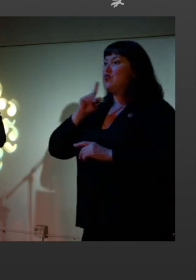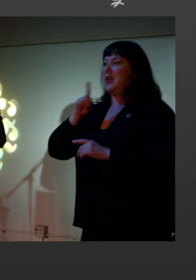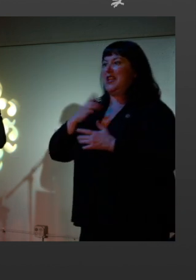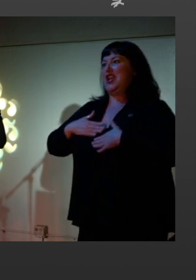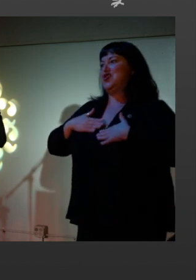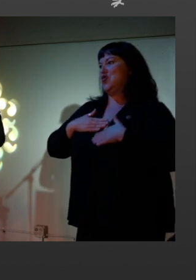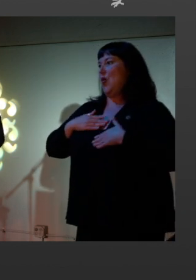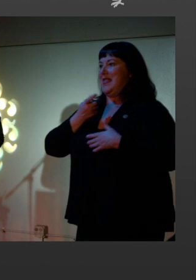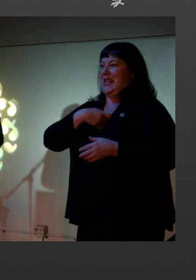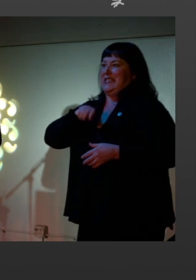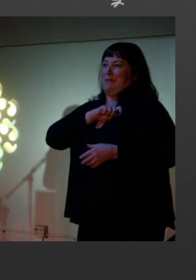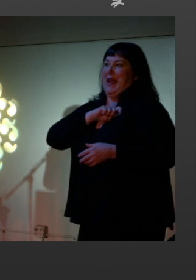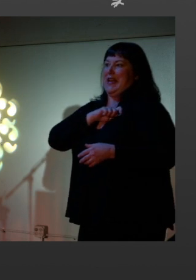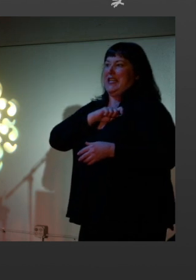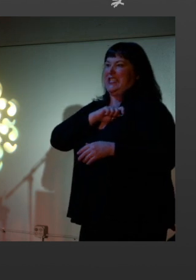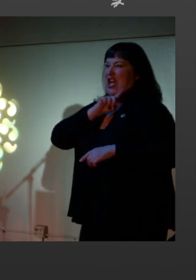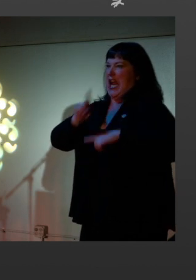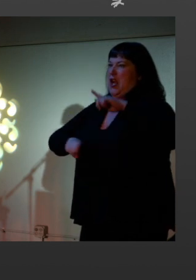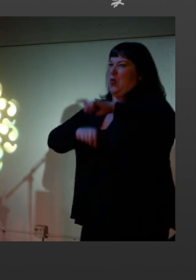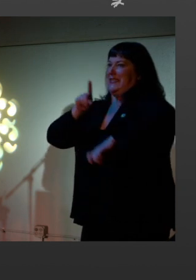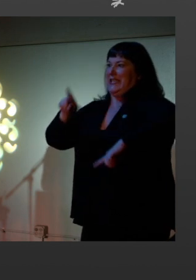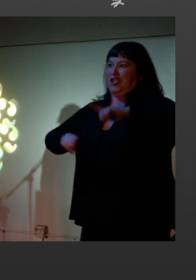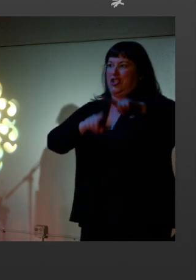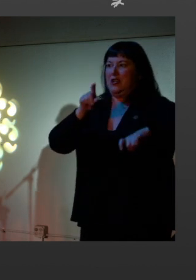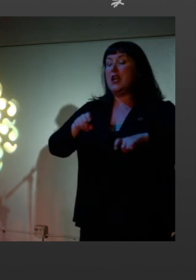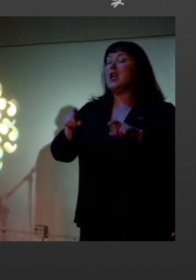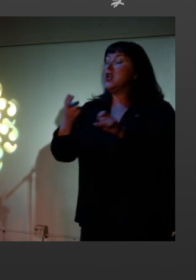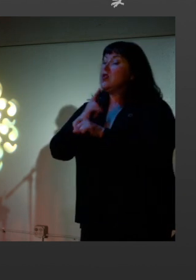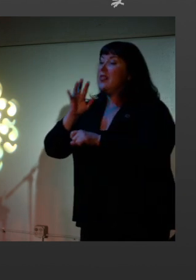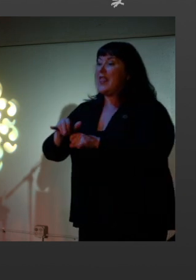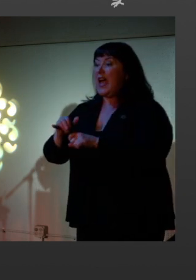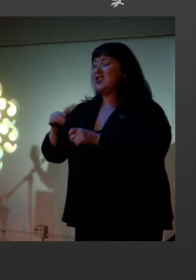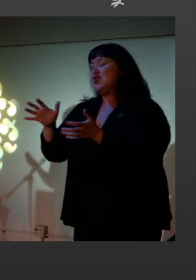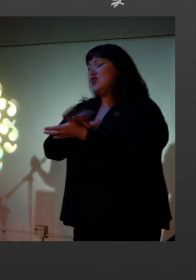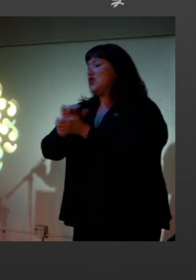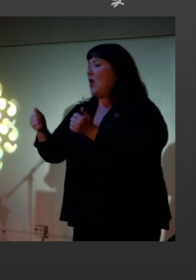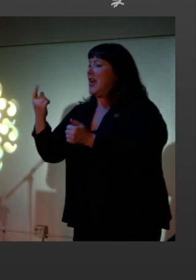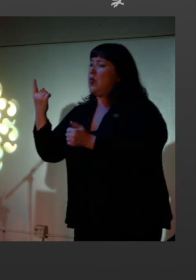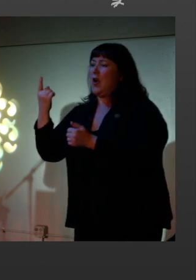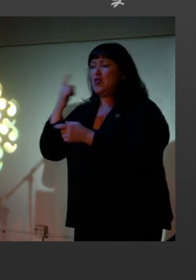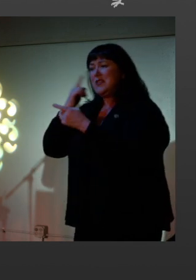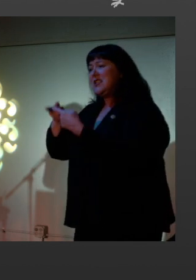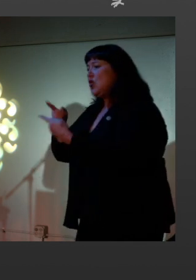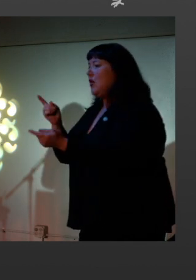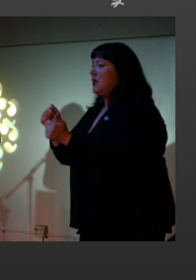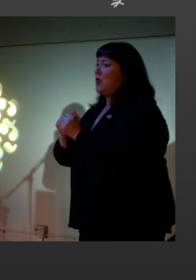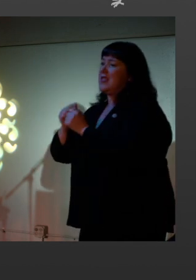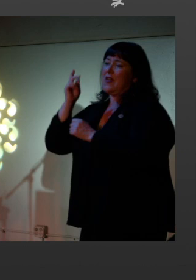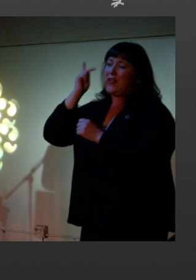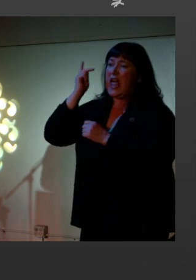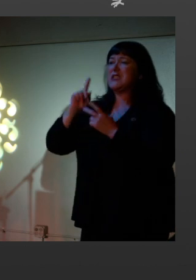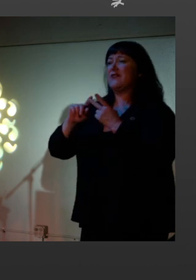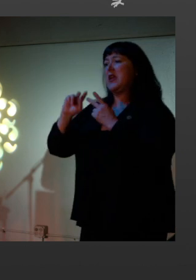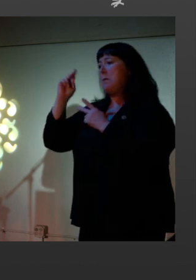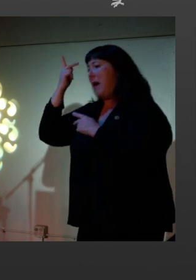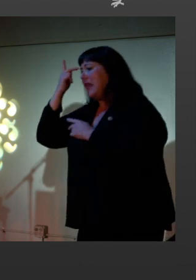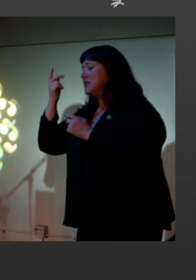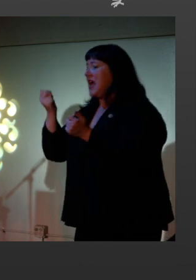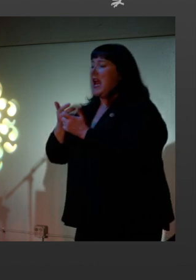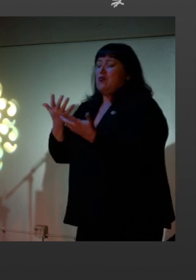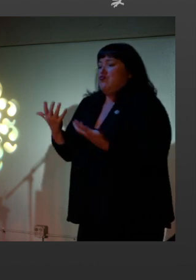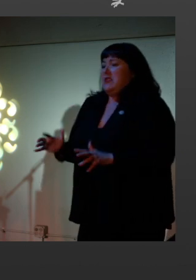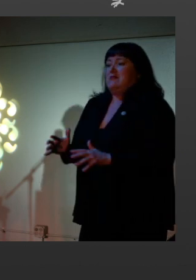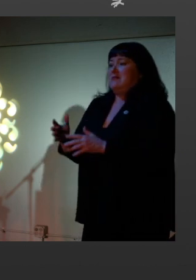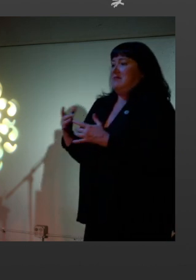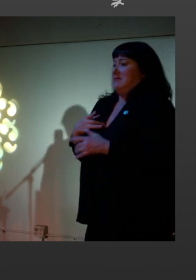Inquisition. He used it as a way to destroy anybody who didn't agree with his philosophies, his politics, pretty much anyone he didn't like. And